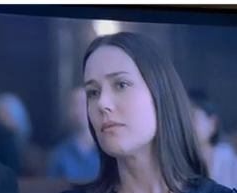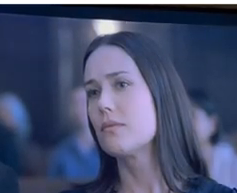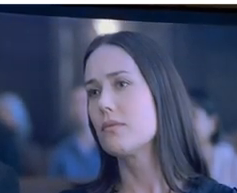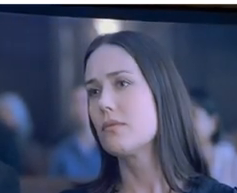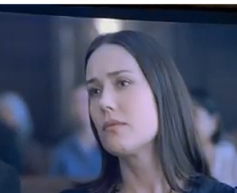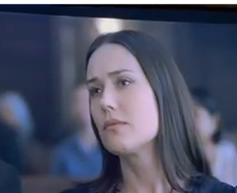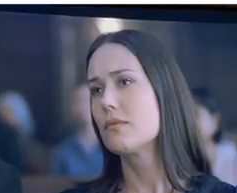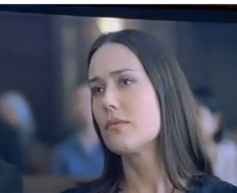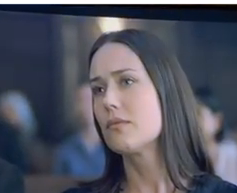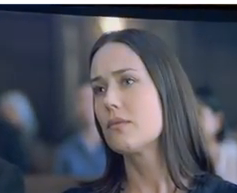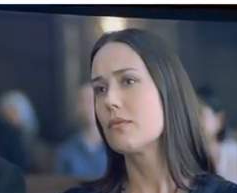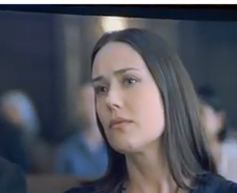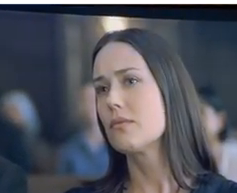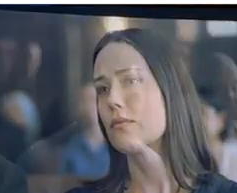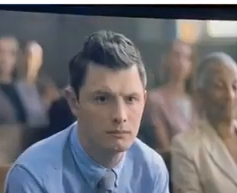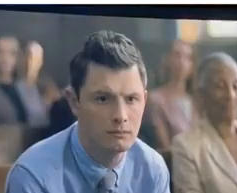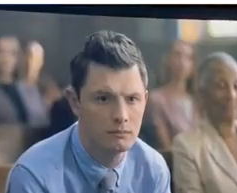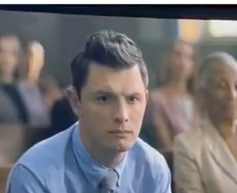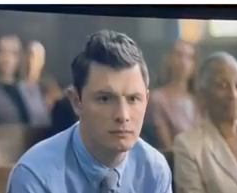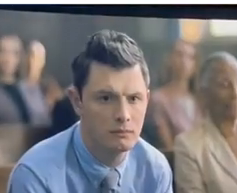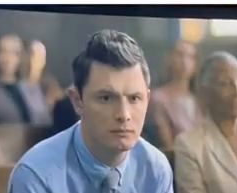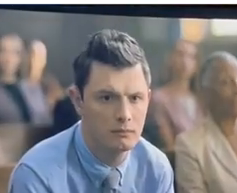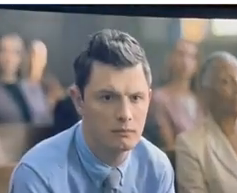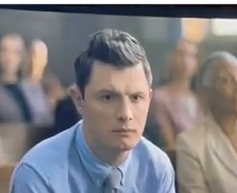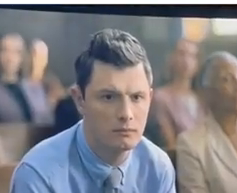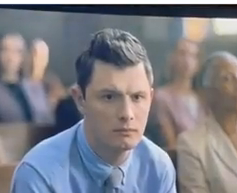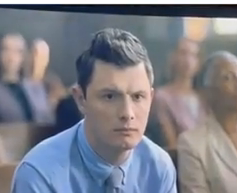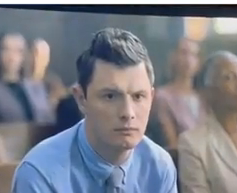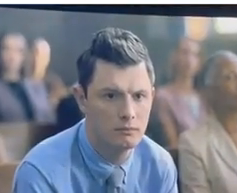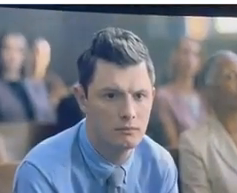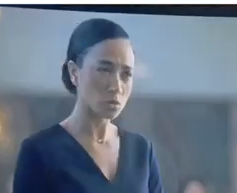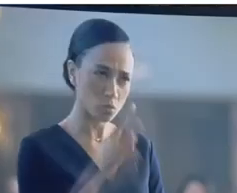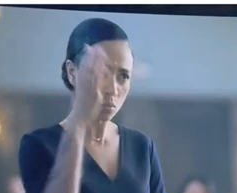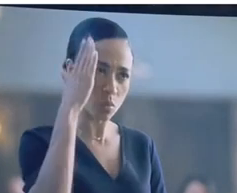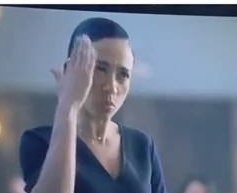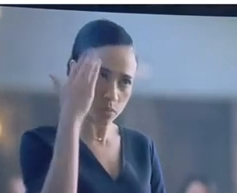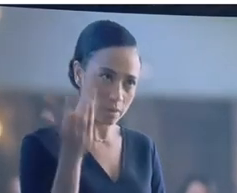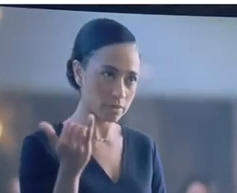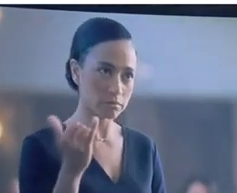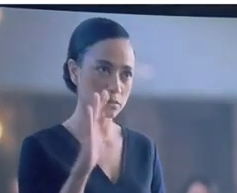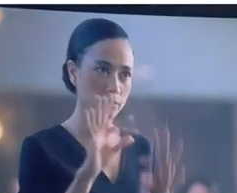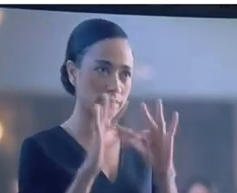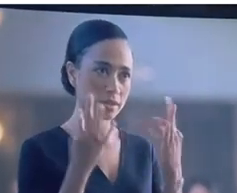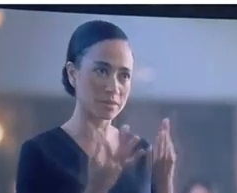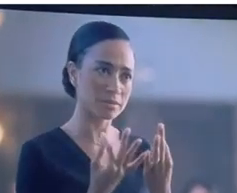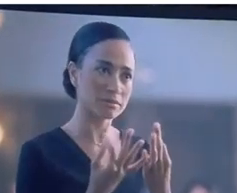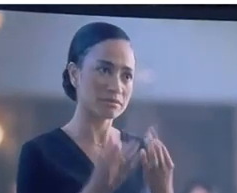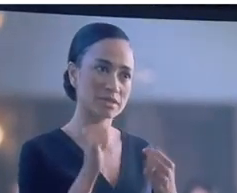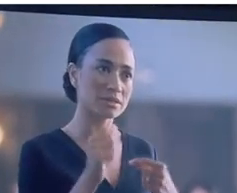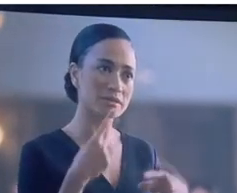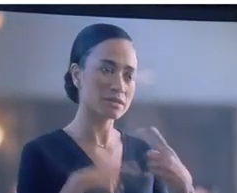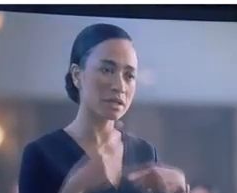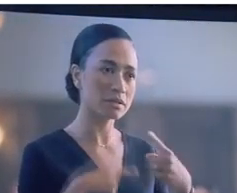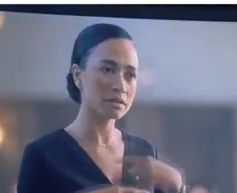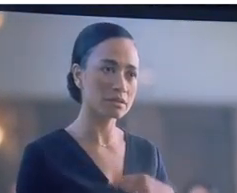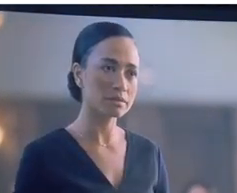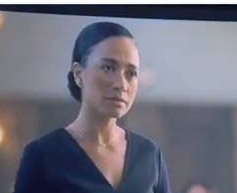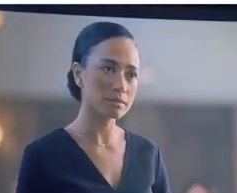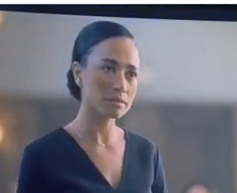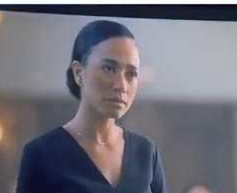up. But I've missed so much. Do you know why your family didn't sign?